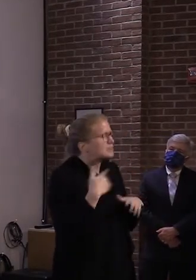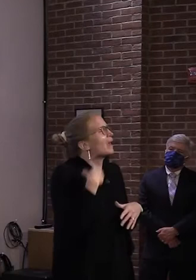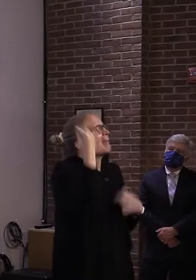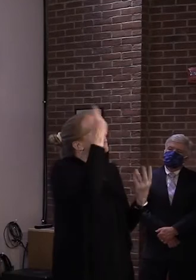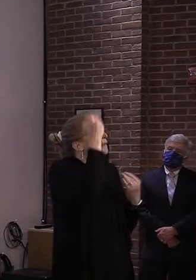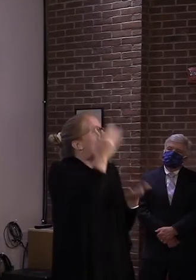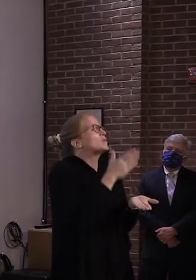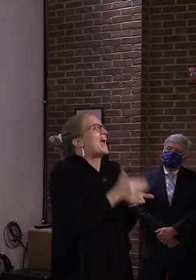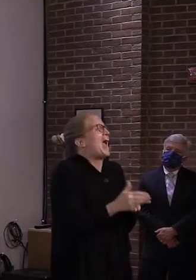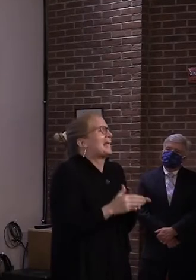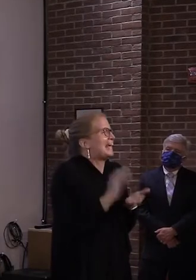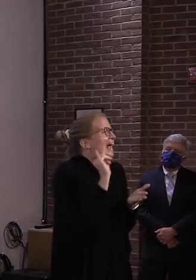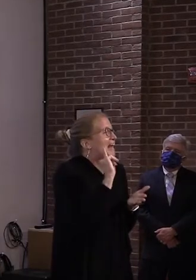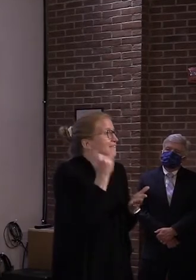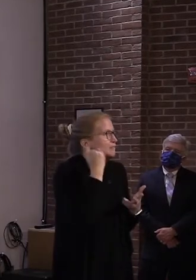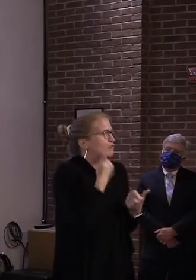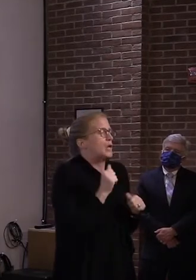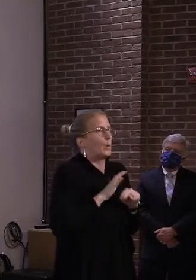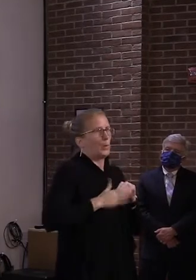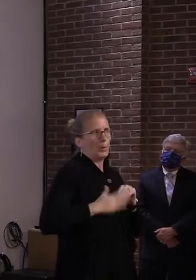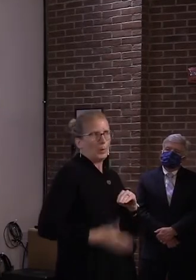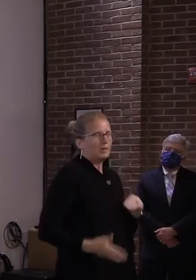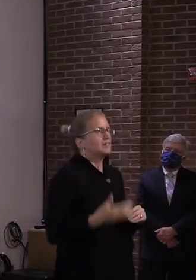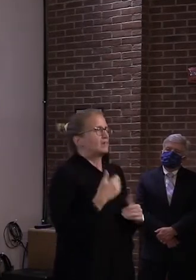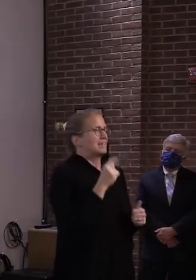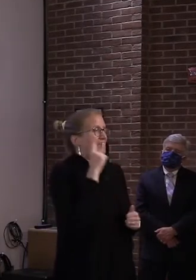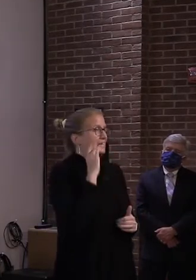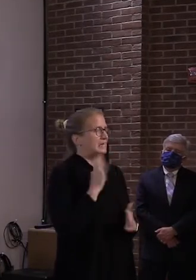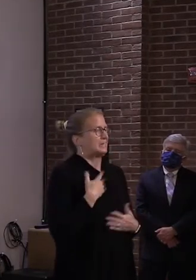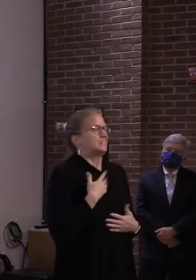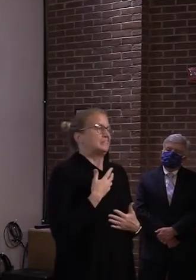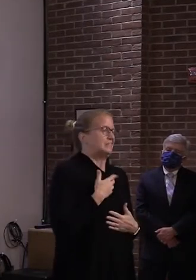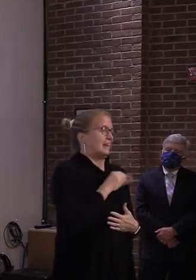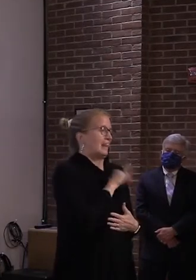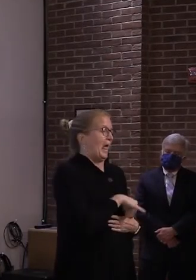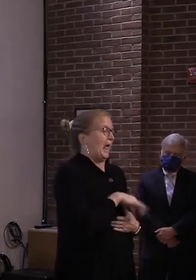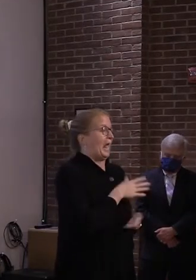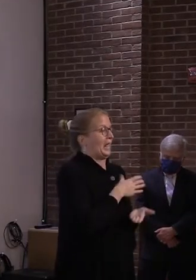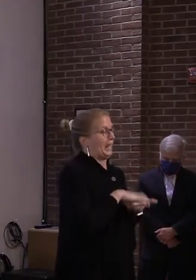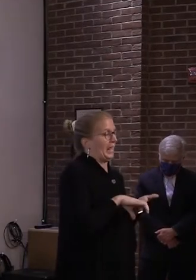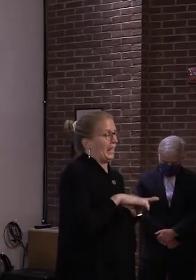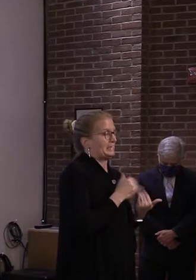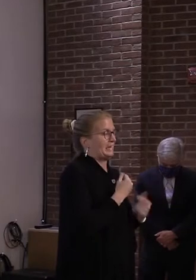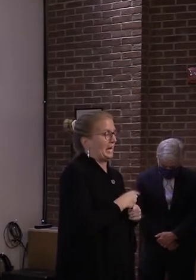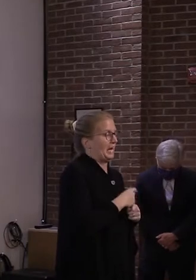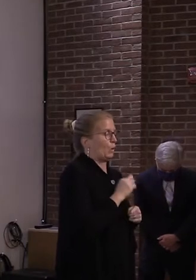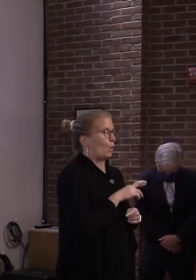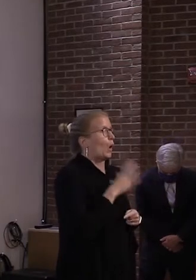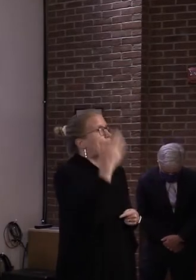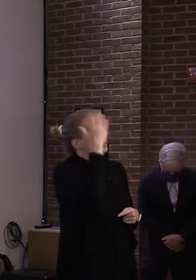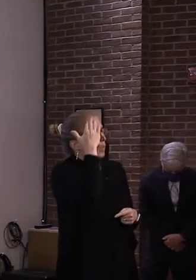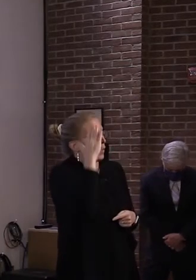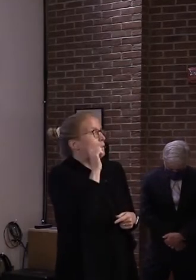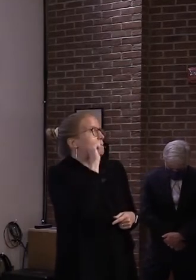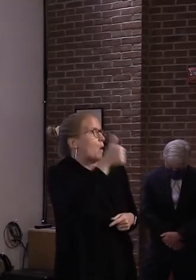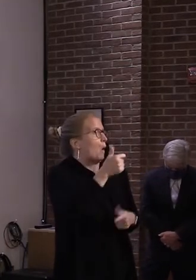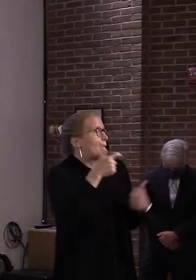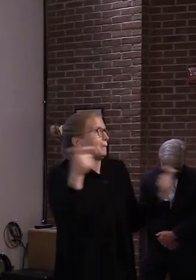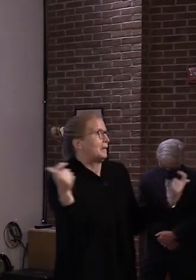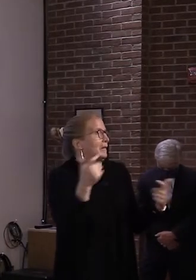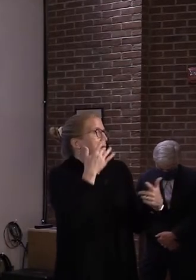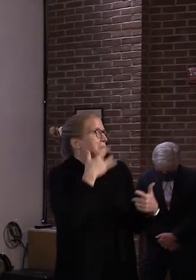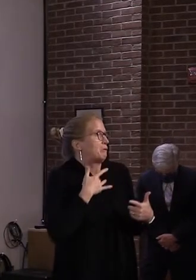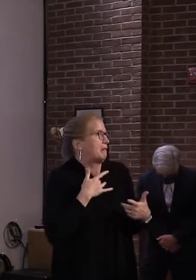I'm gonna do something different later today or tomorrow because I'm aware of the fact that I have to make some trade-offs